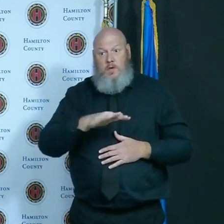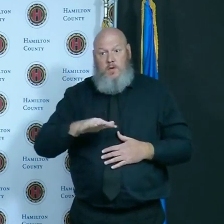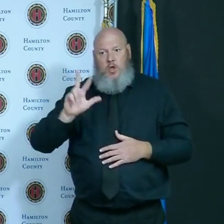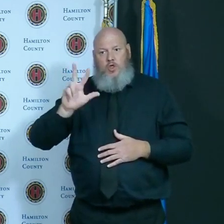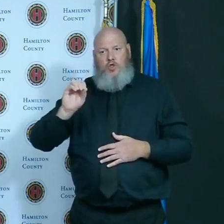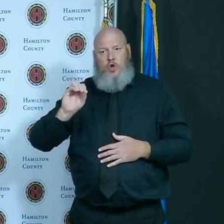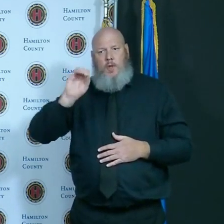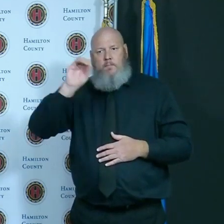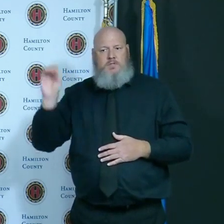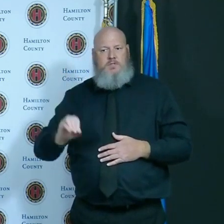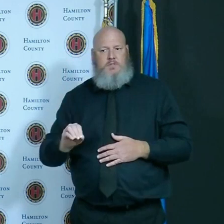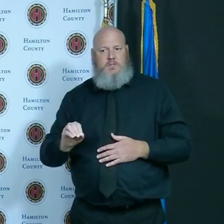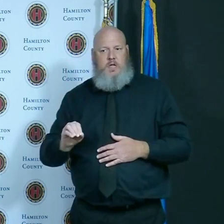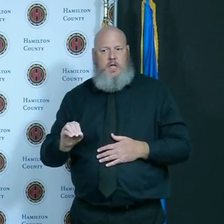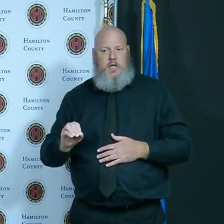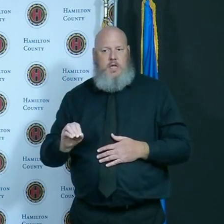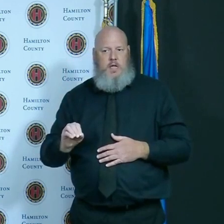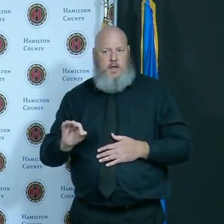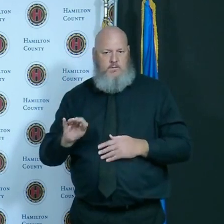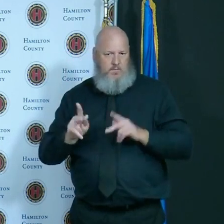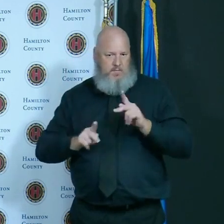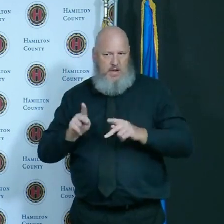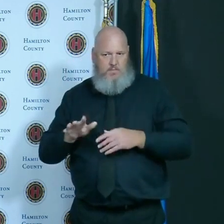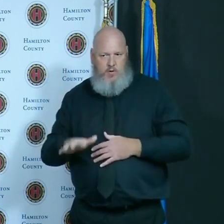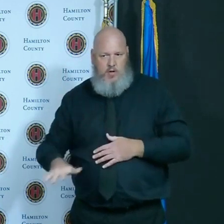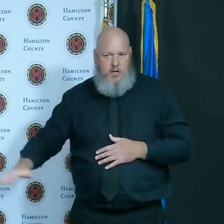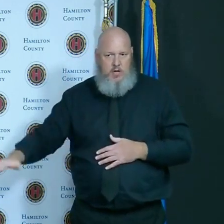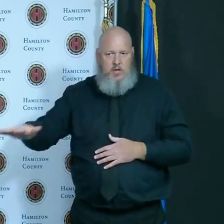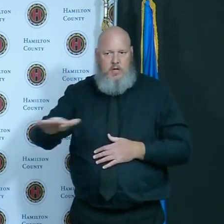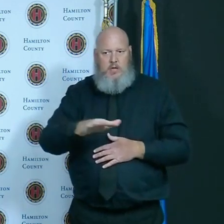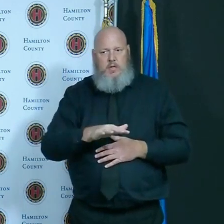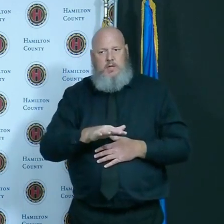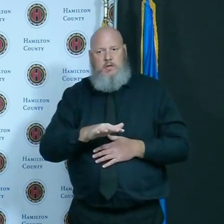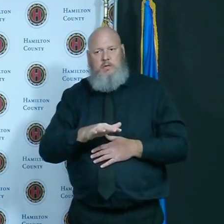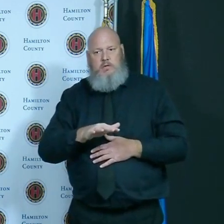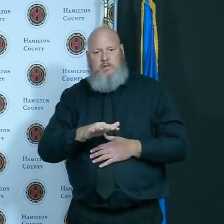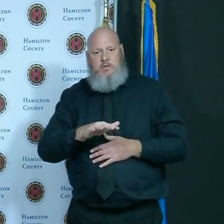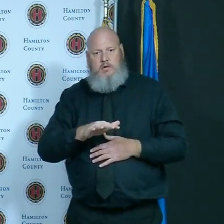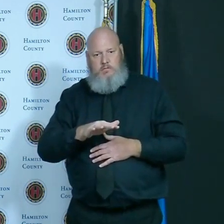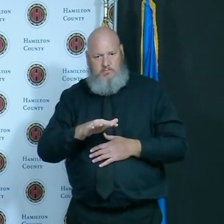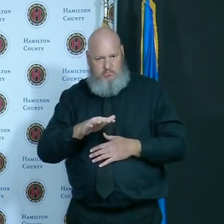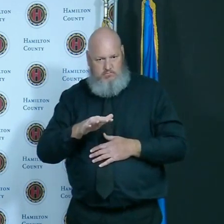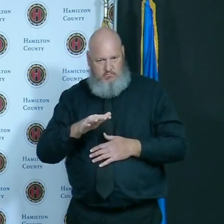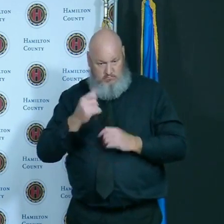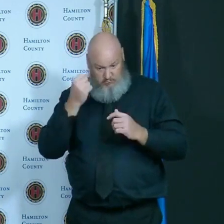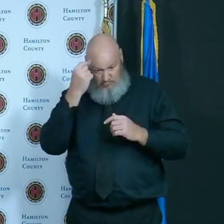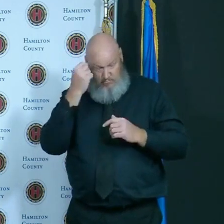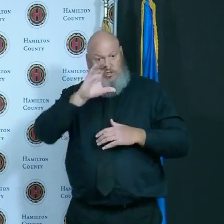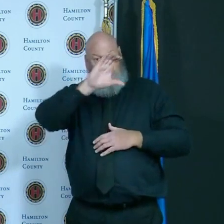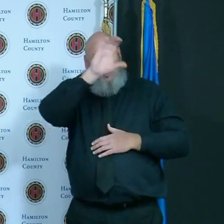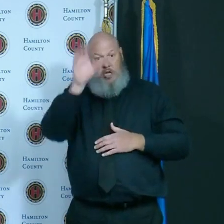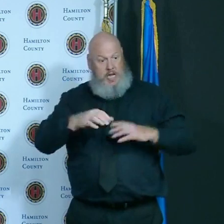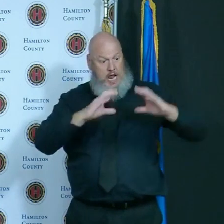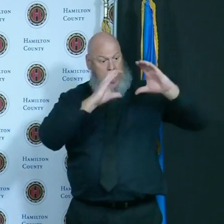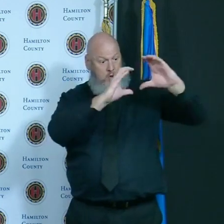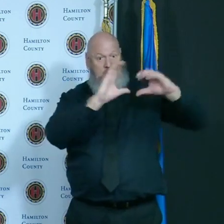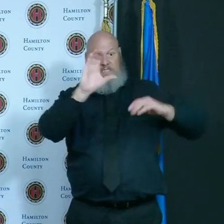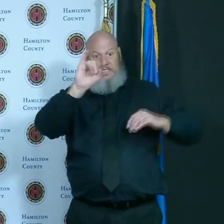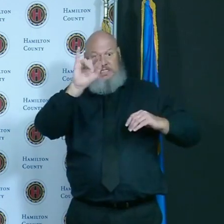72% of all deaths. In Detroit, the stats are African Americans